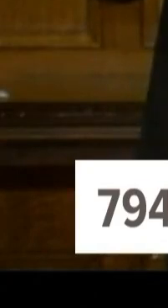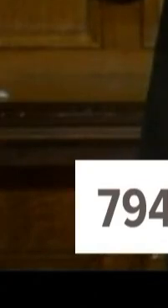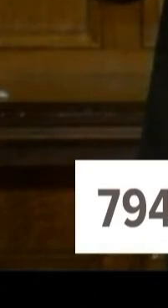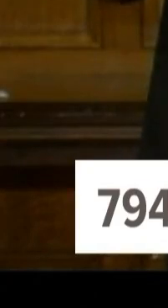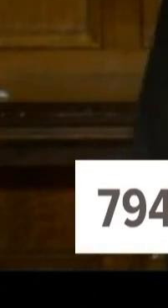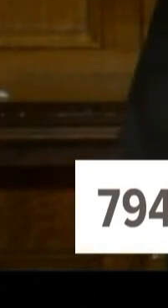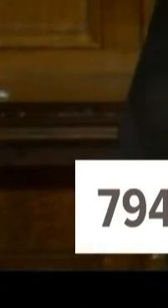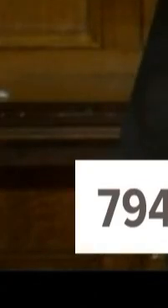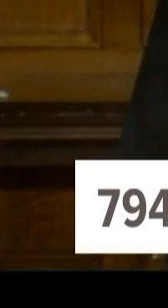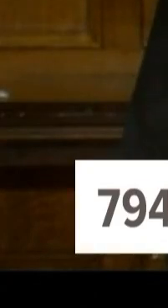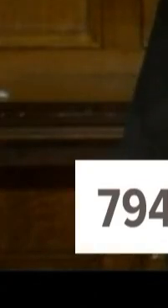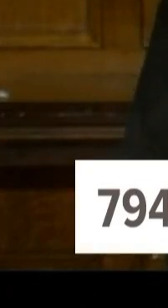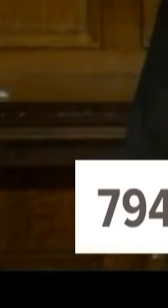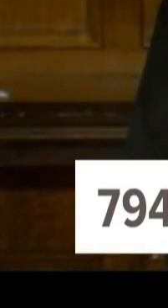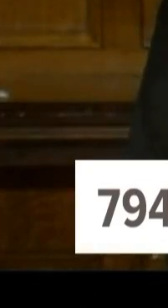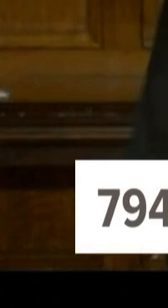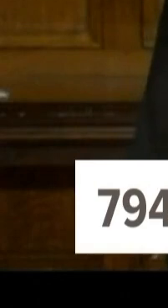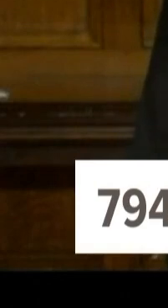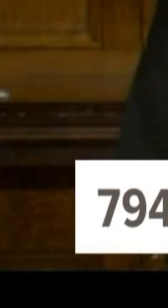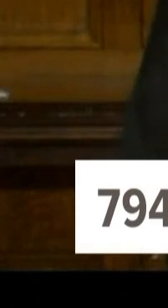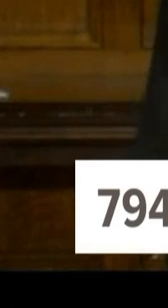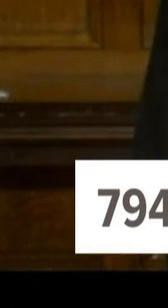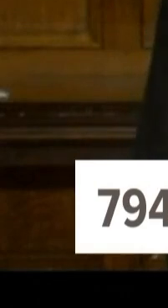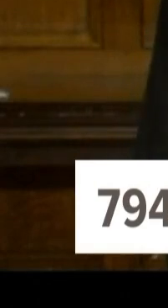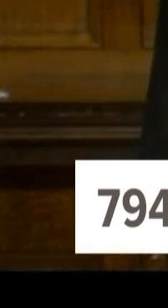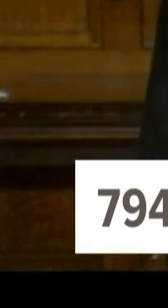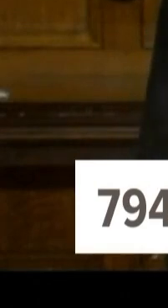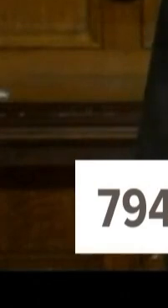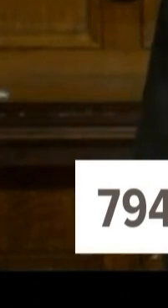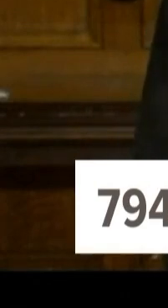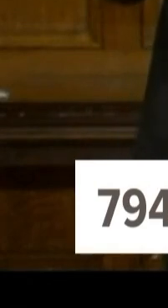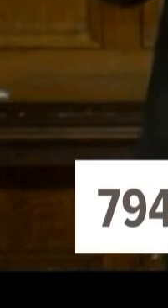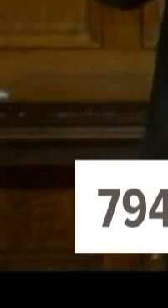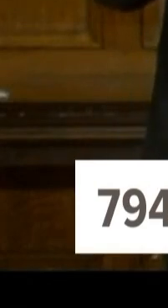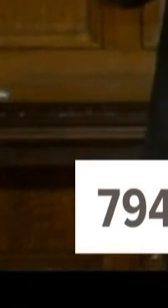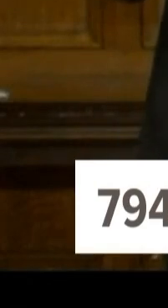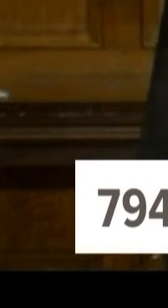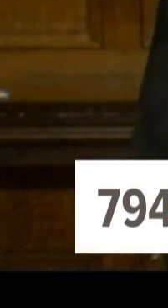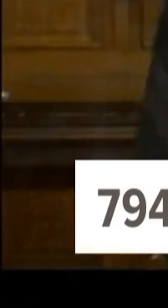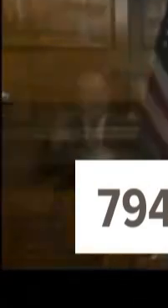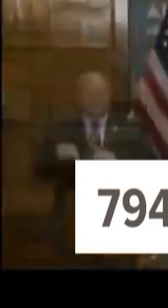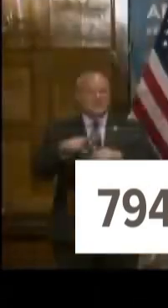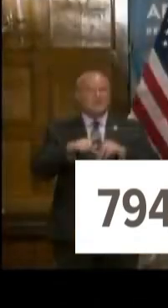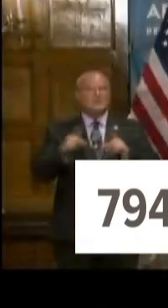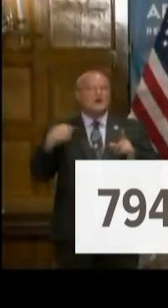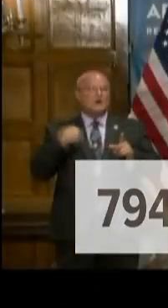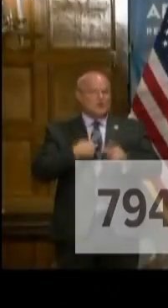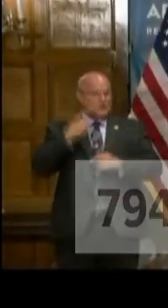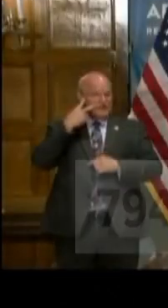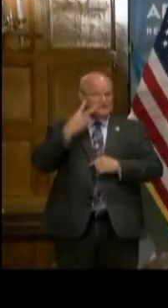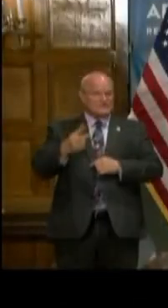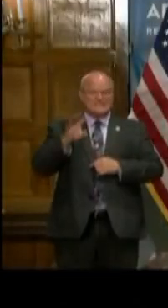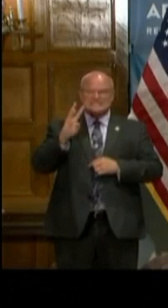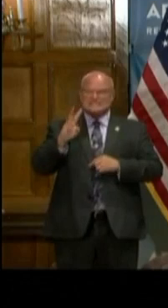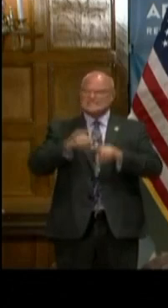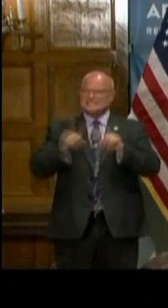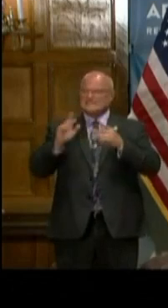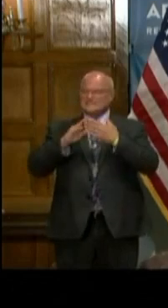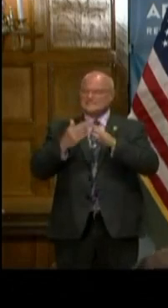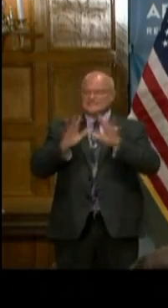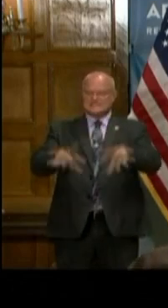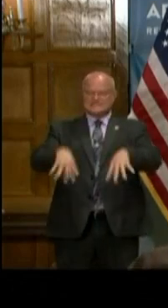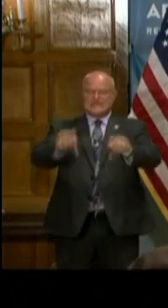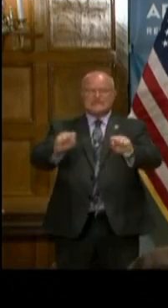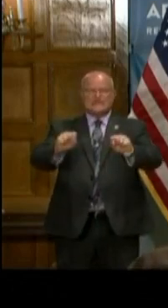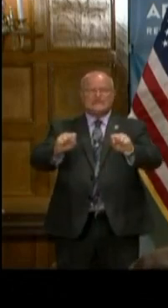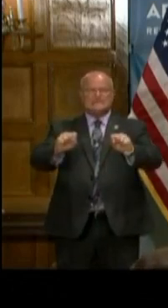course, Fayetteville and Little Rock have a modified version of the ordinance, but we've seen 6 different cities